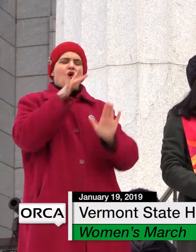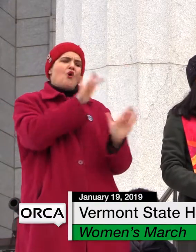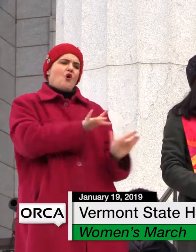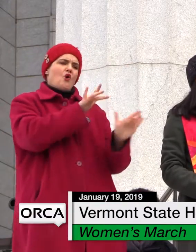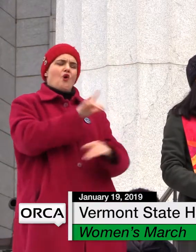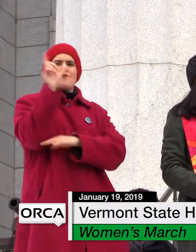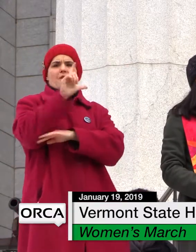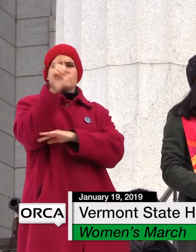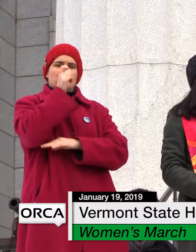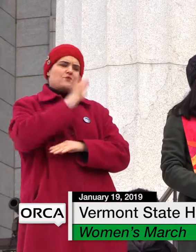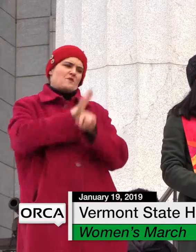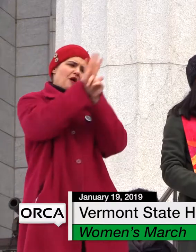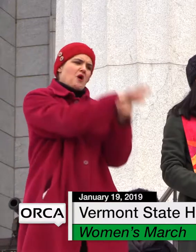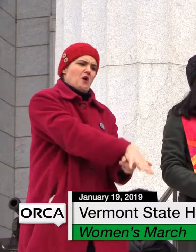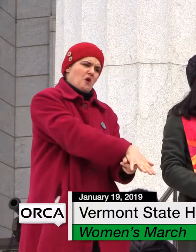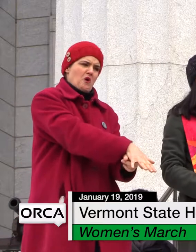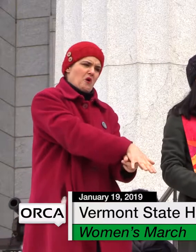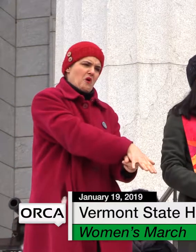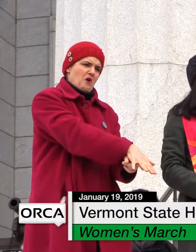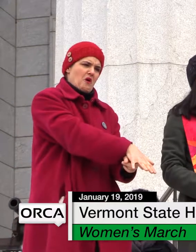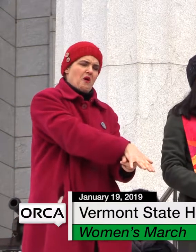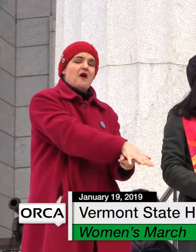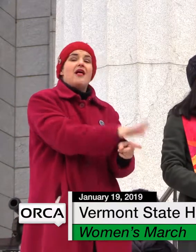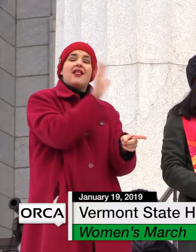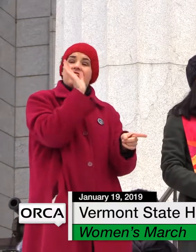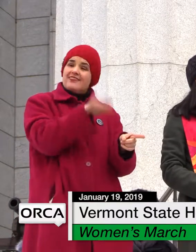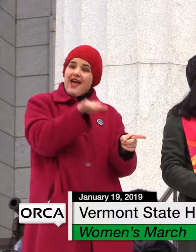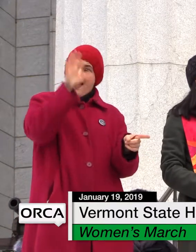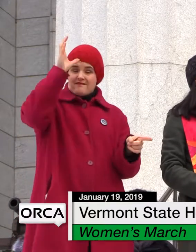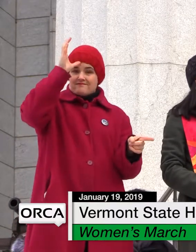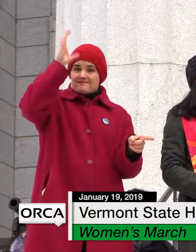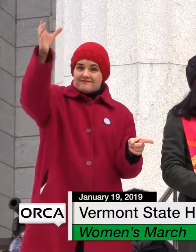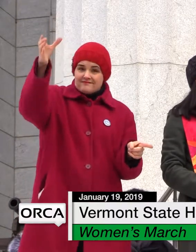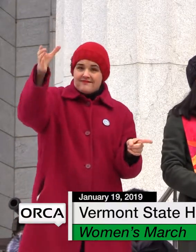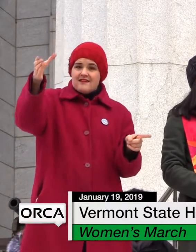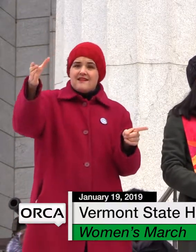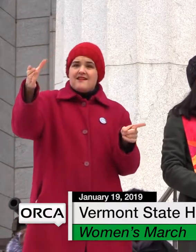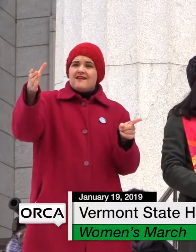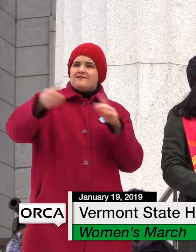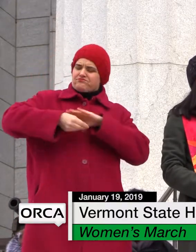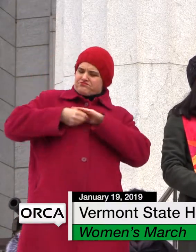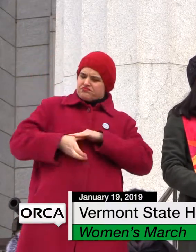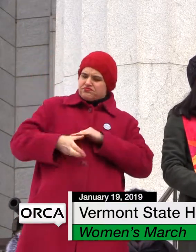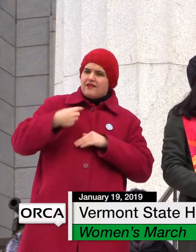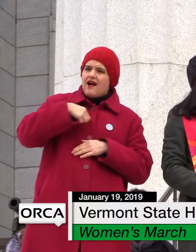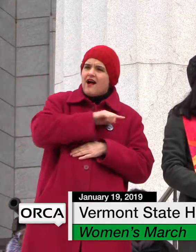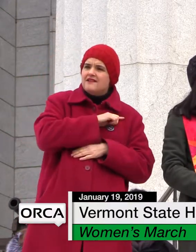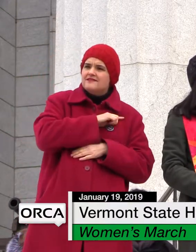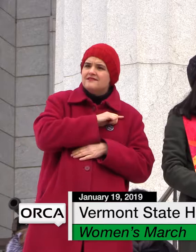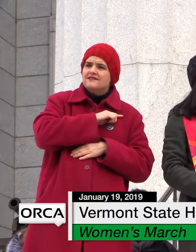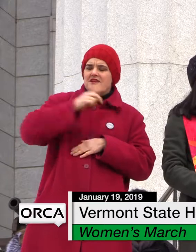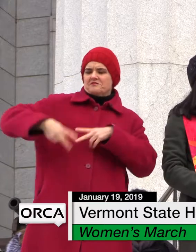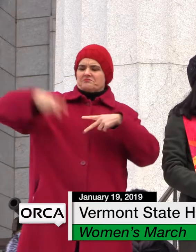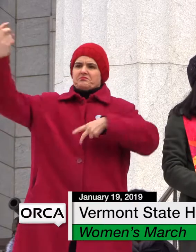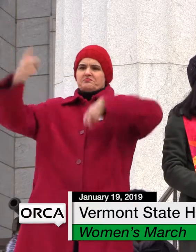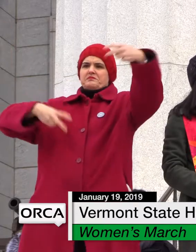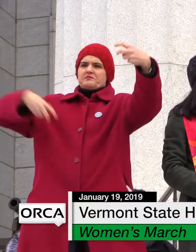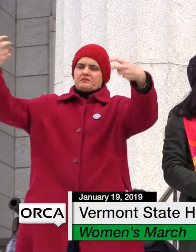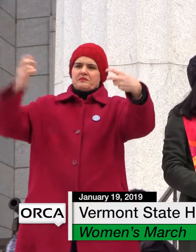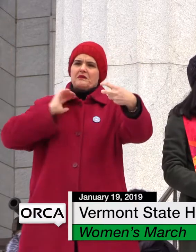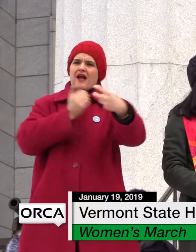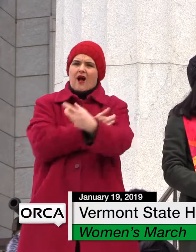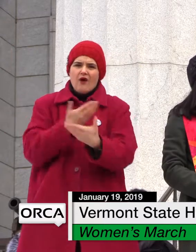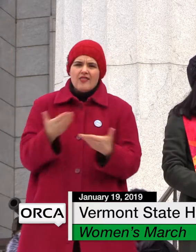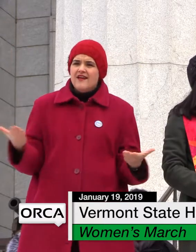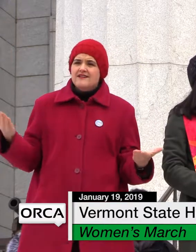Islamophobes and this government to humiliate us, steal our resources, and bomb our